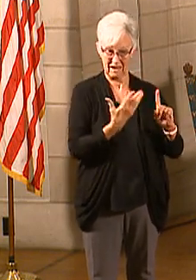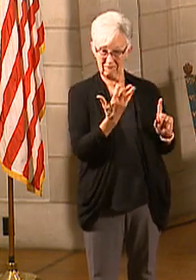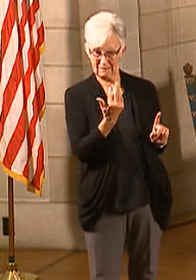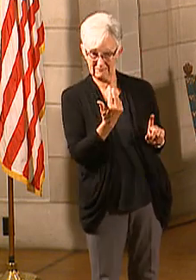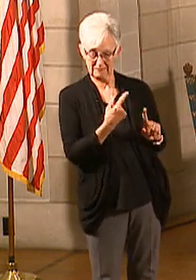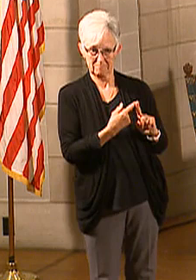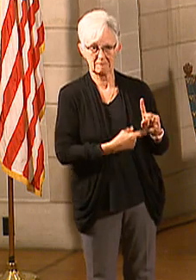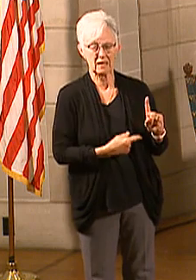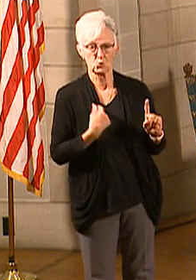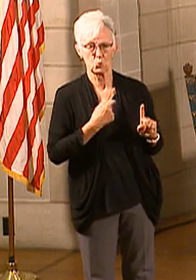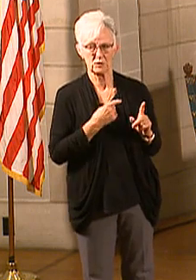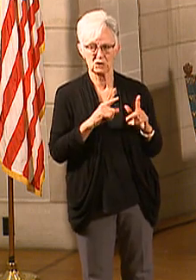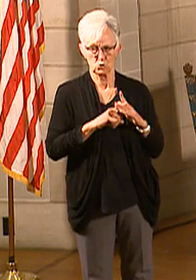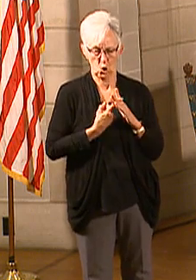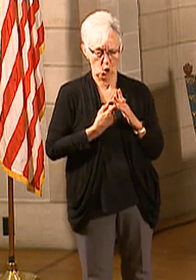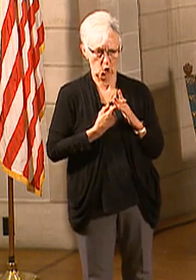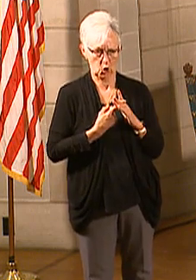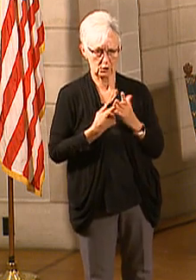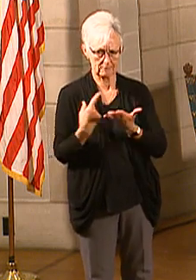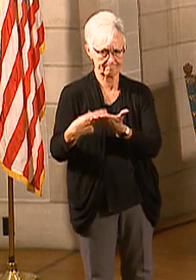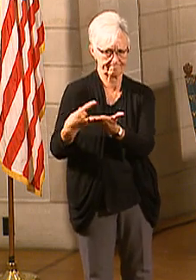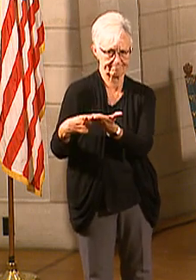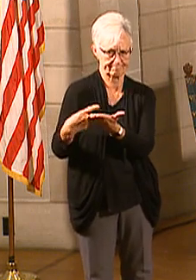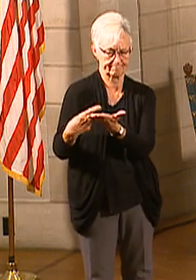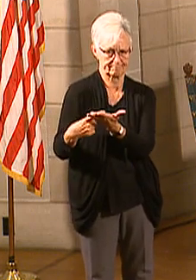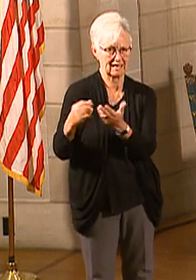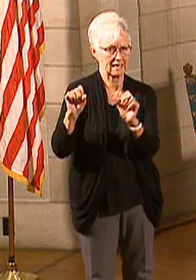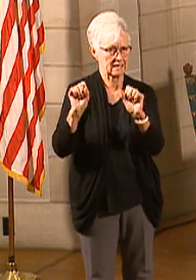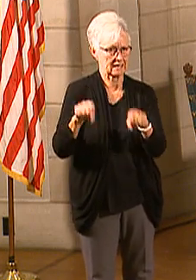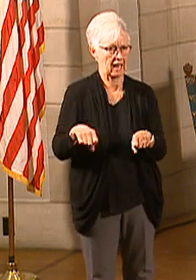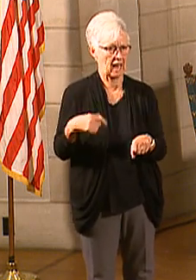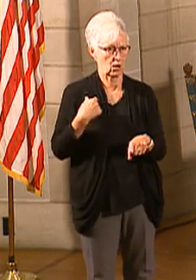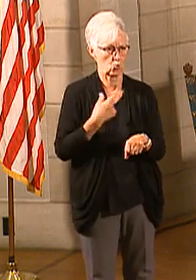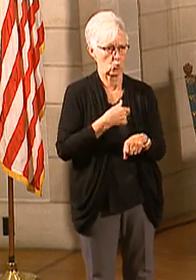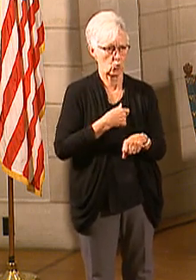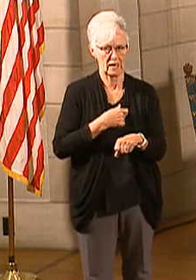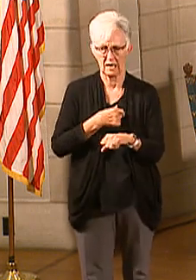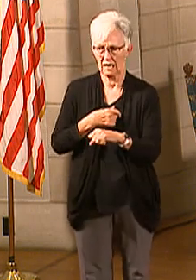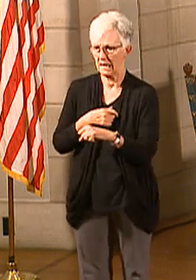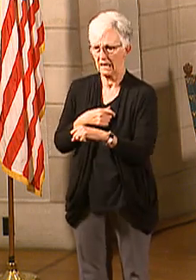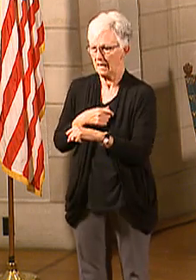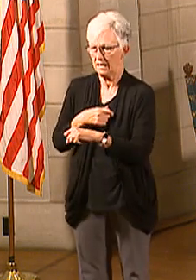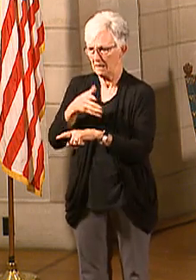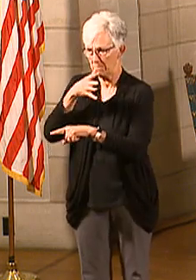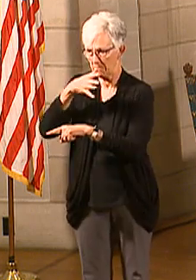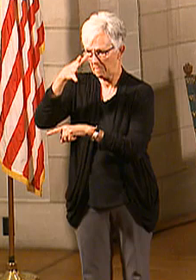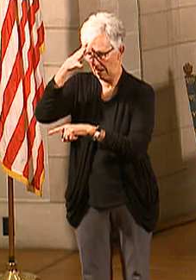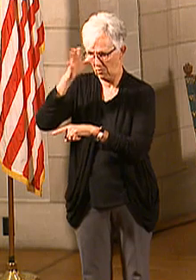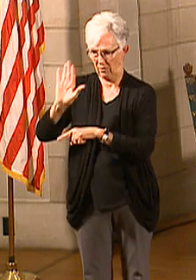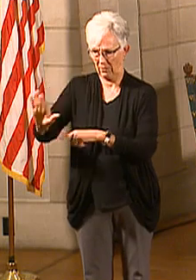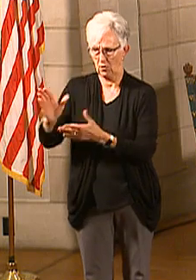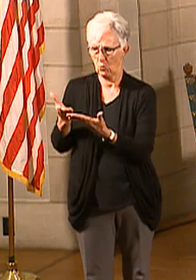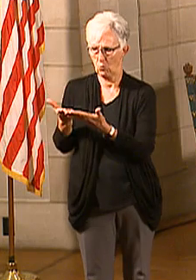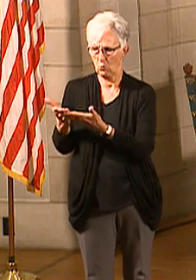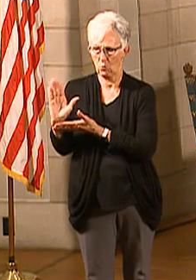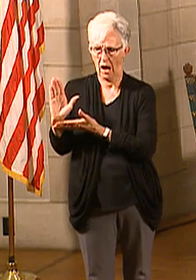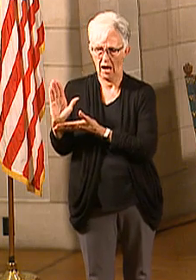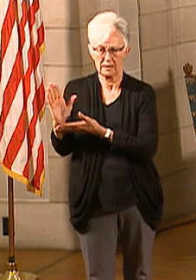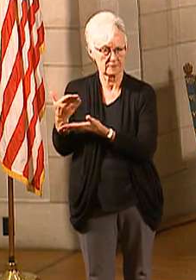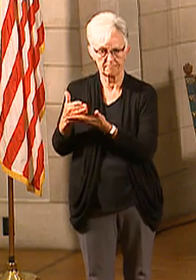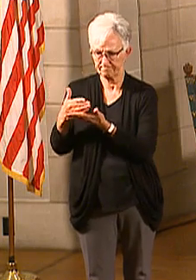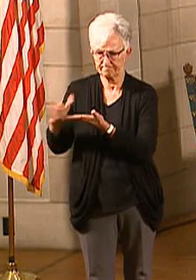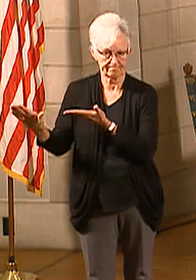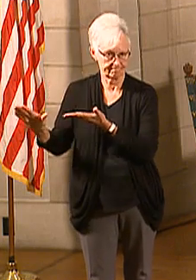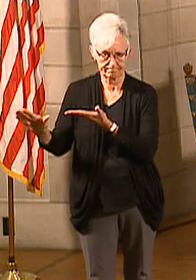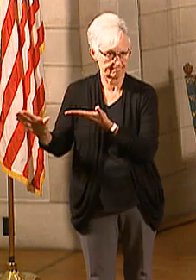we're really looking at, are we able to go down the track of termination of parental rights, which allows for a child to be available for